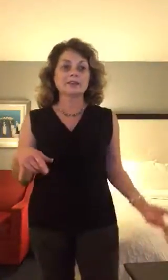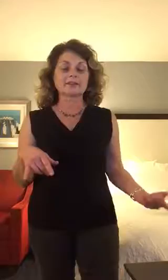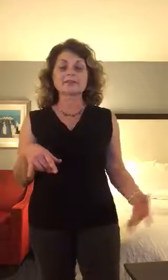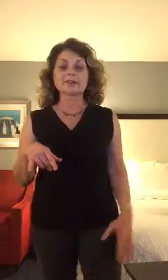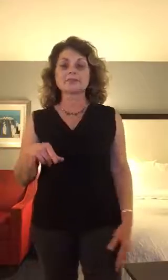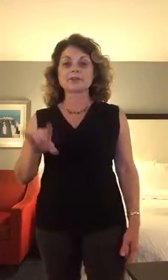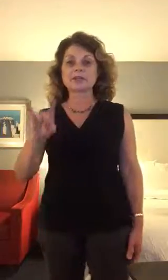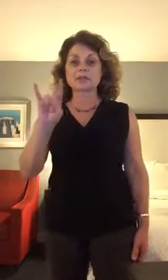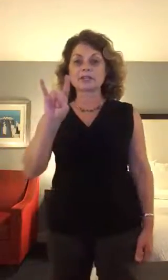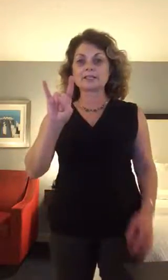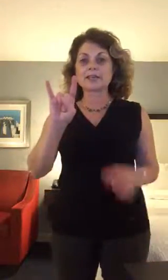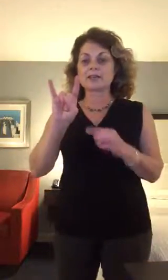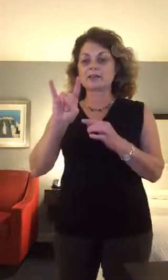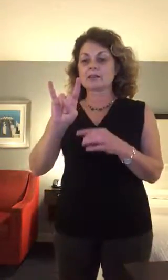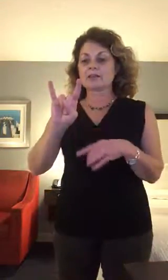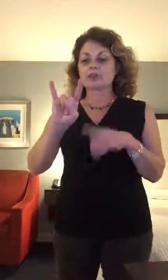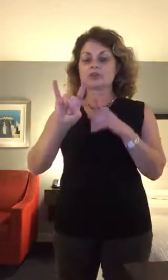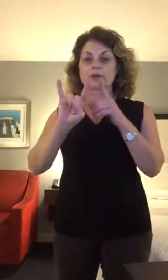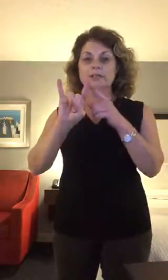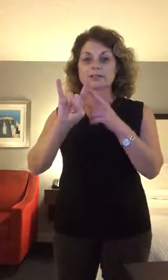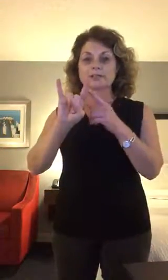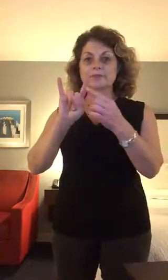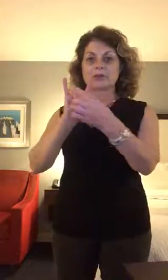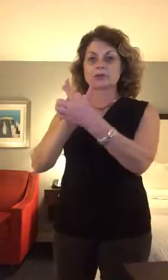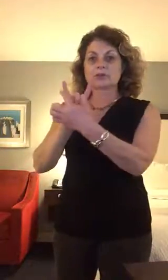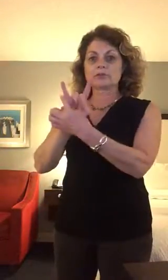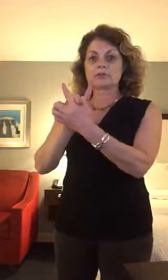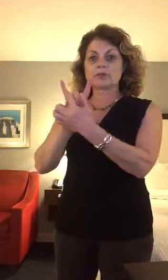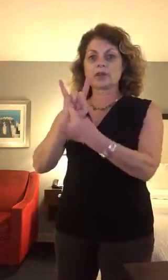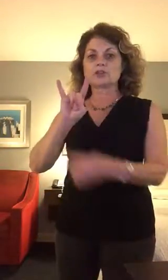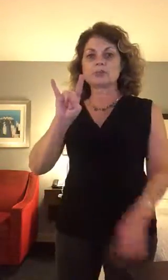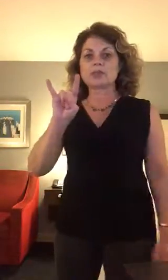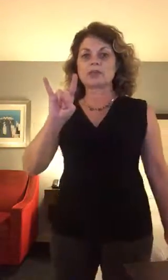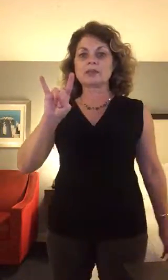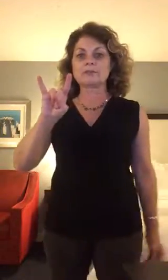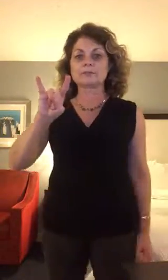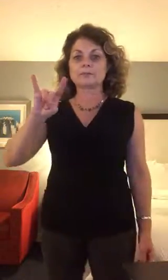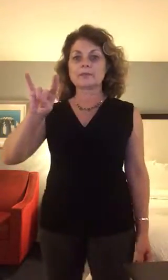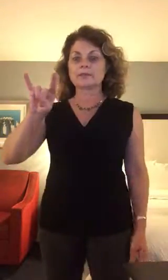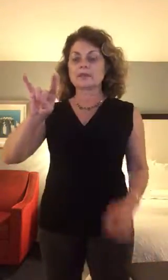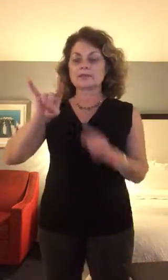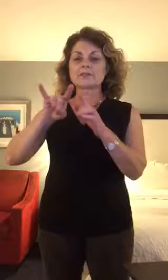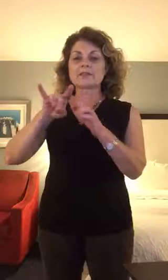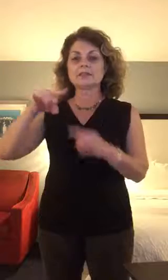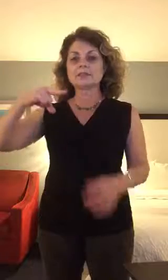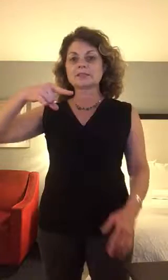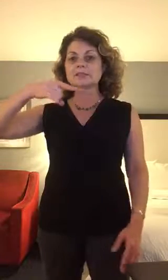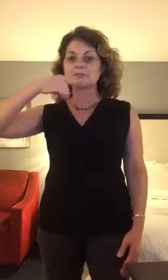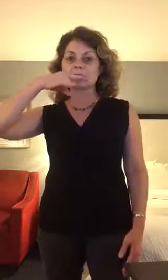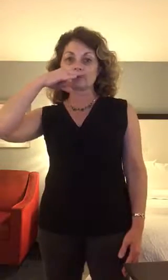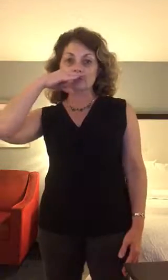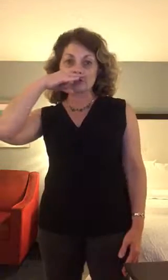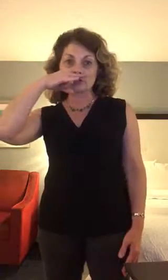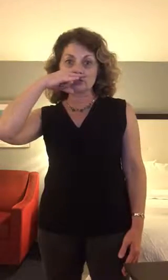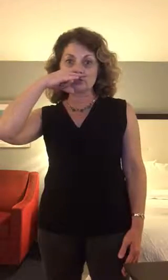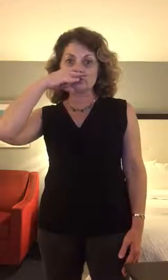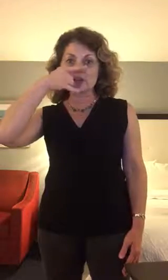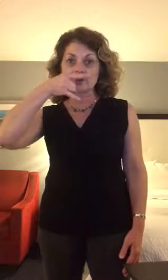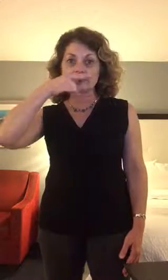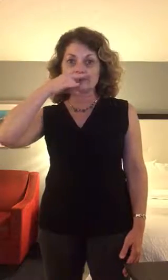Kid, the sign for kid, we're going to take your index finger and your pinky. Take that index finger and put it under your nose